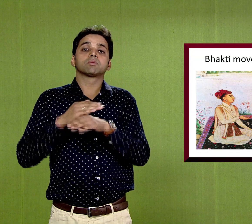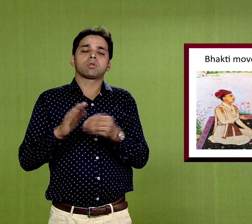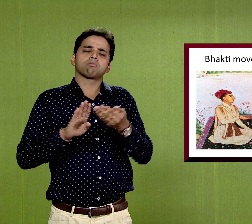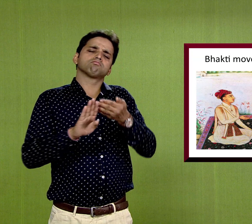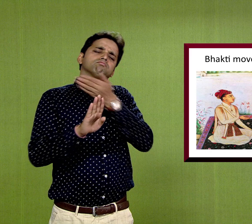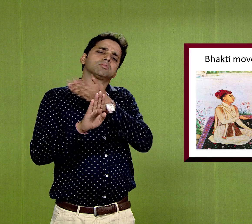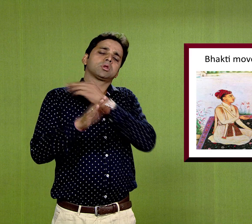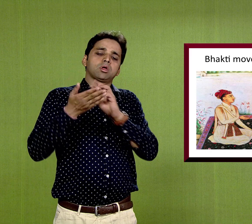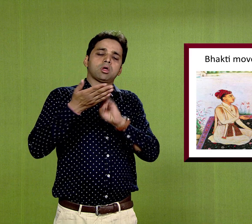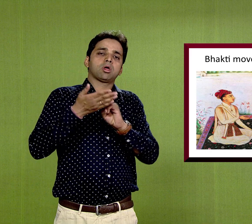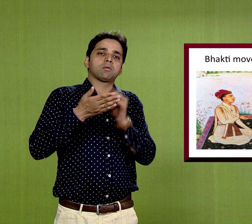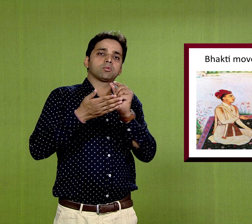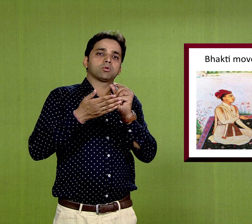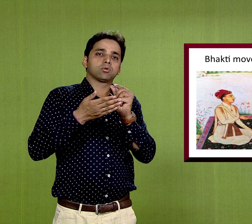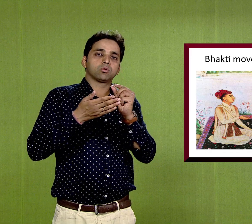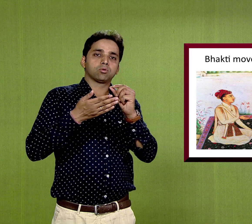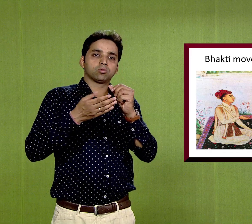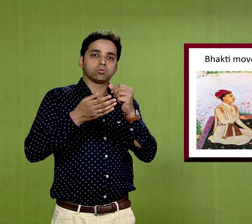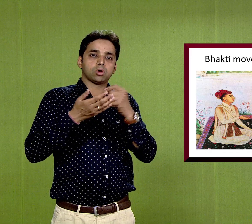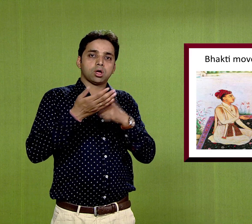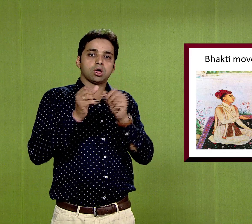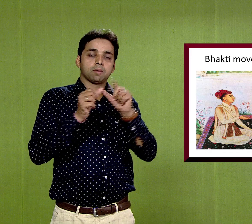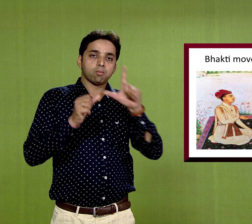mural paintings on the walls of temples